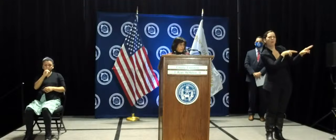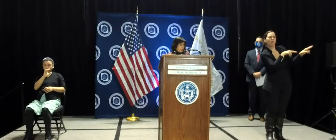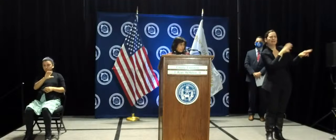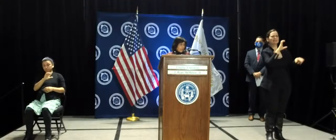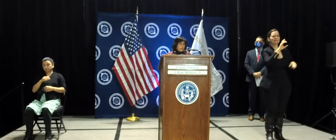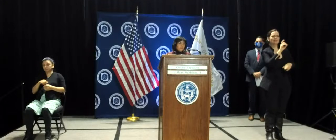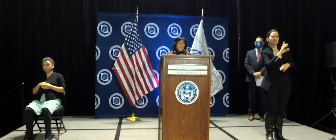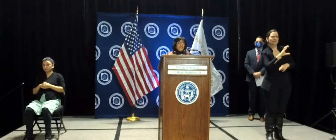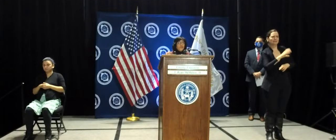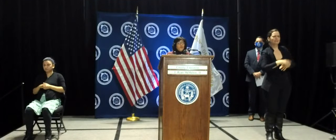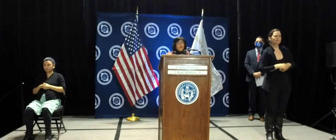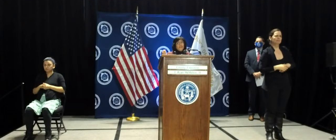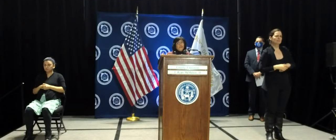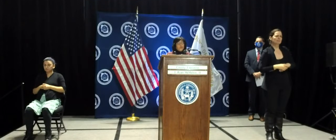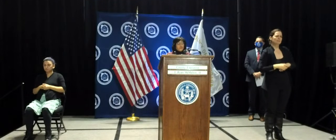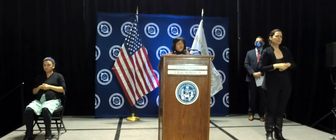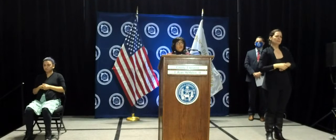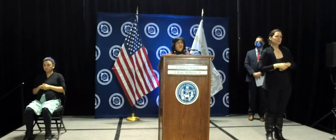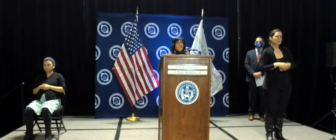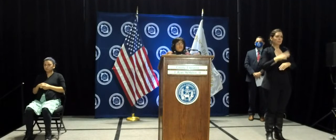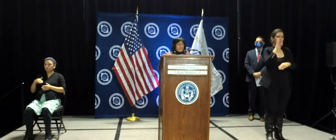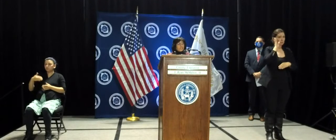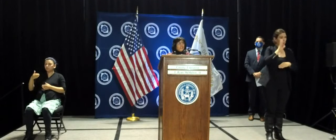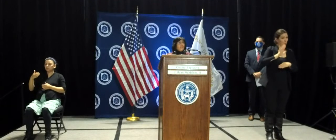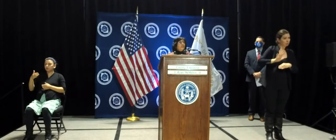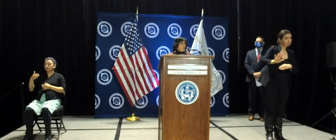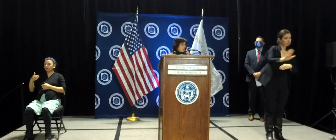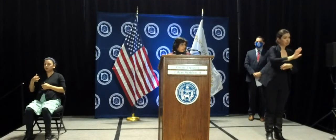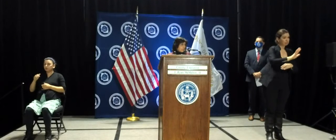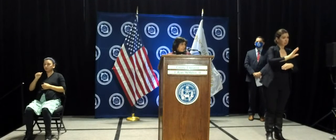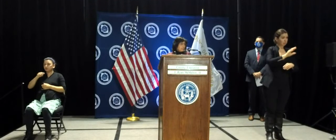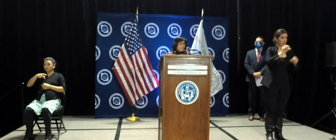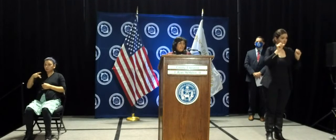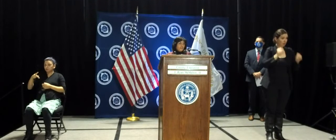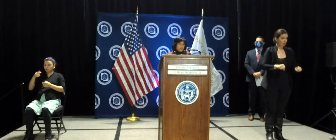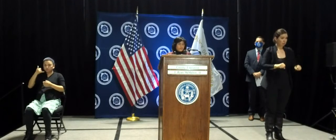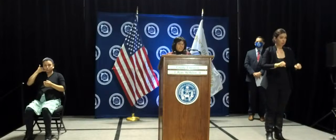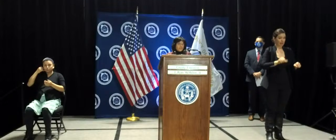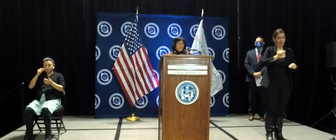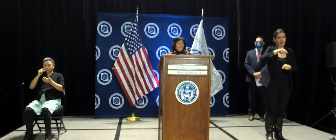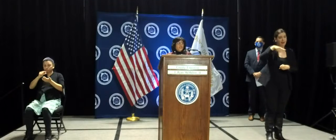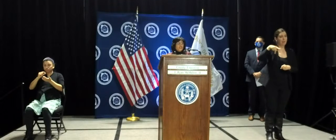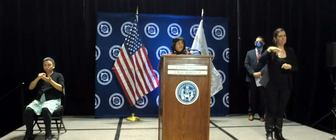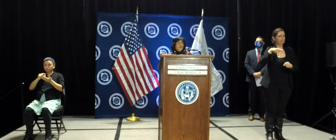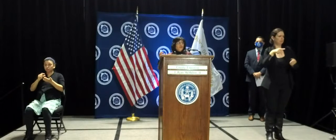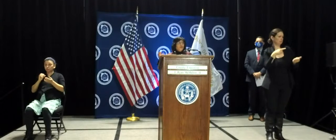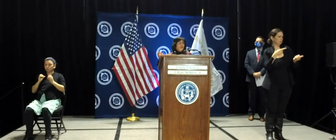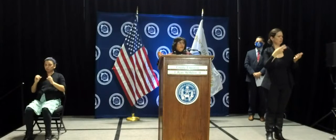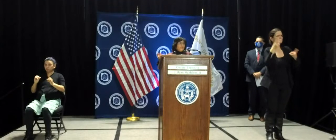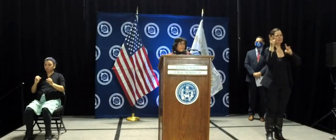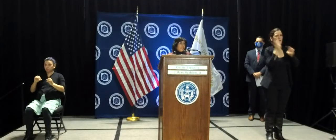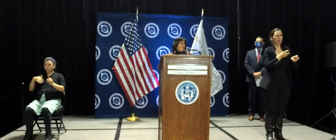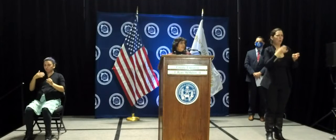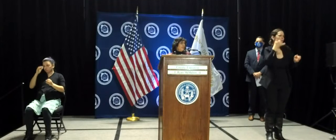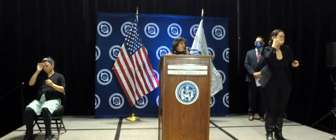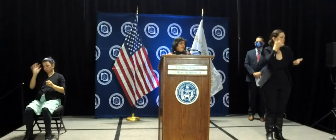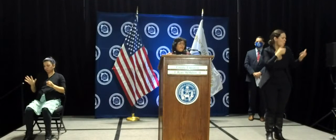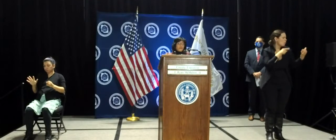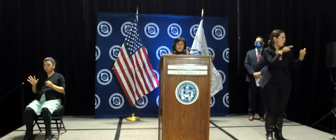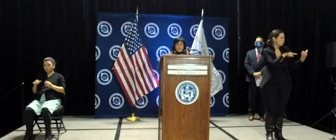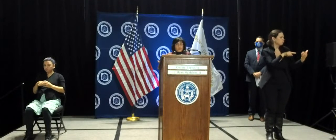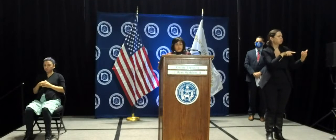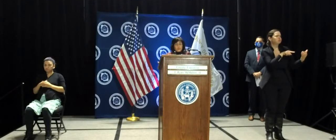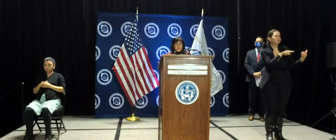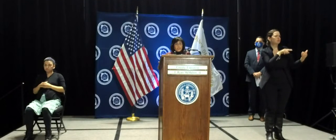sign up for that app and will be able to directly report that. And those things will continue to be